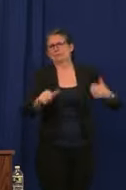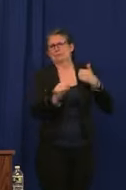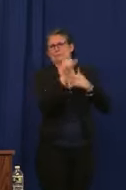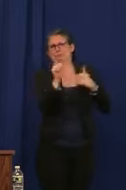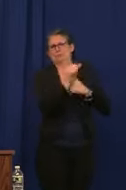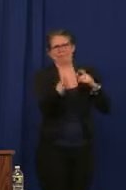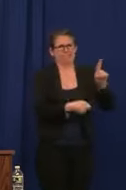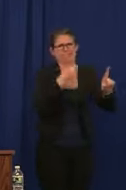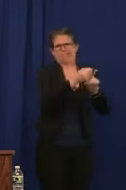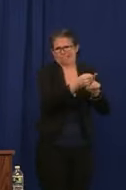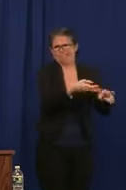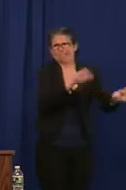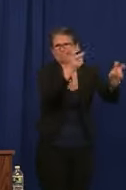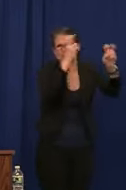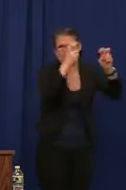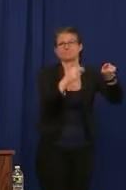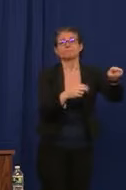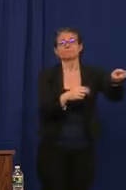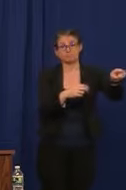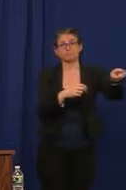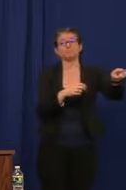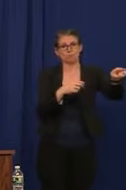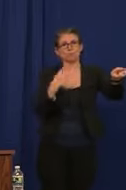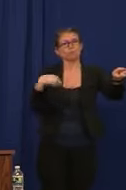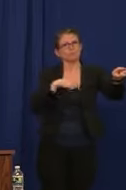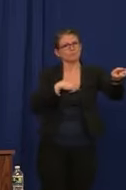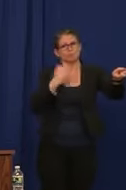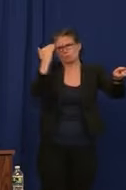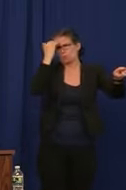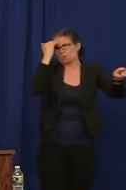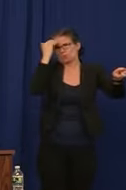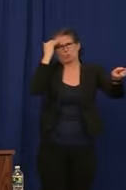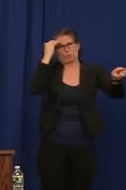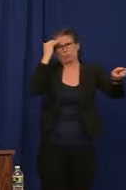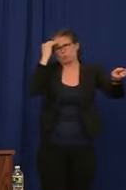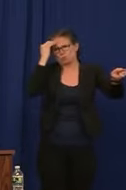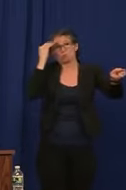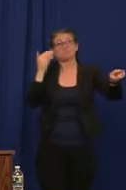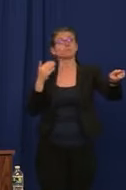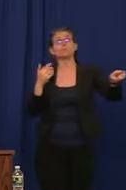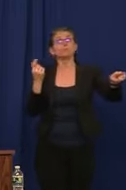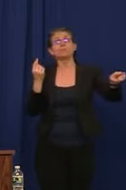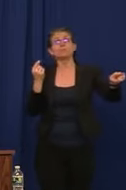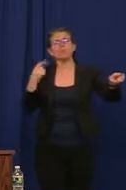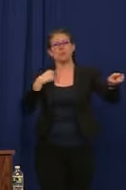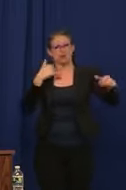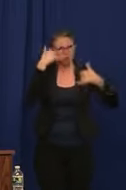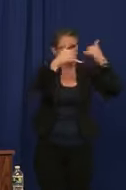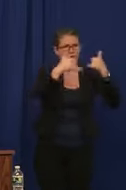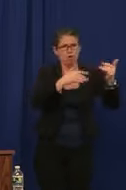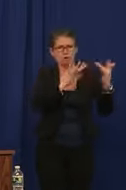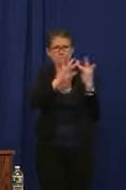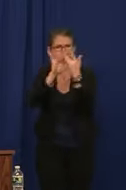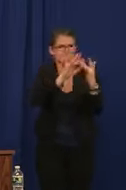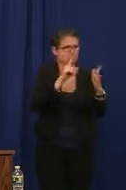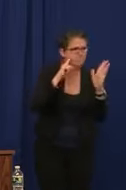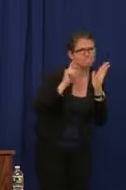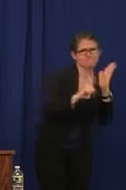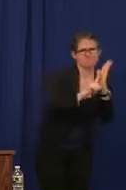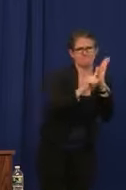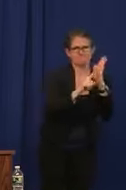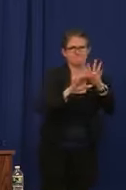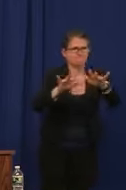One of the mantras of public health is that when you look for things, you find them. And in this situation, our